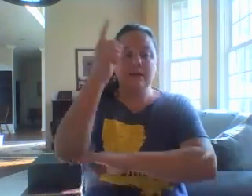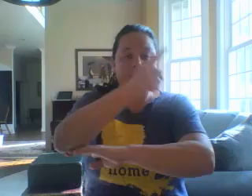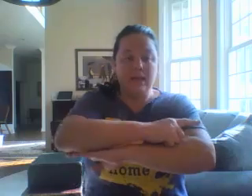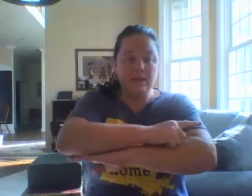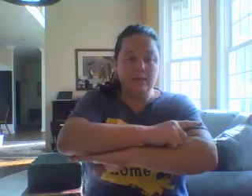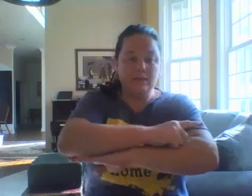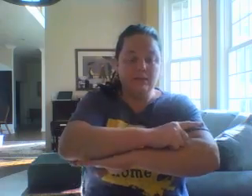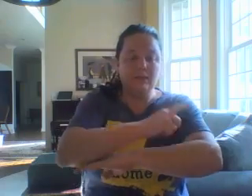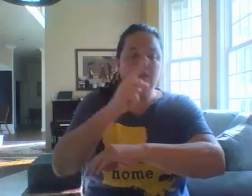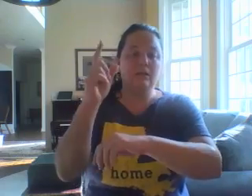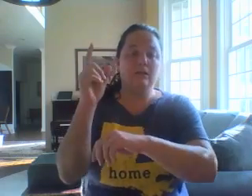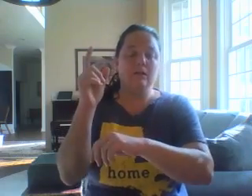day,